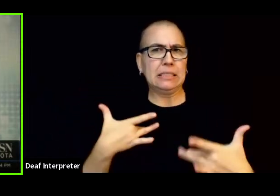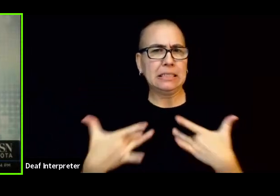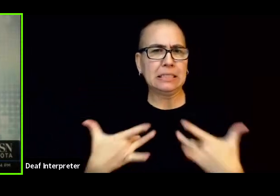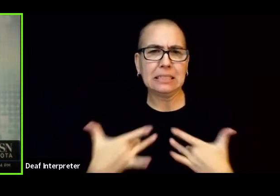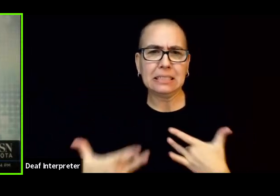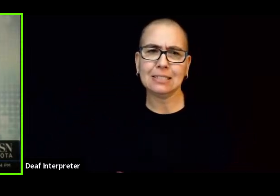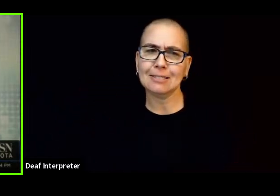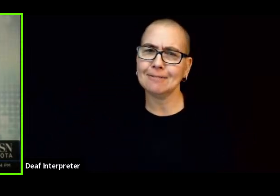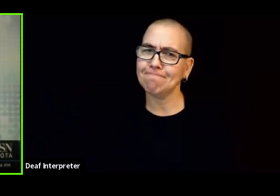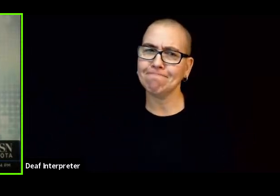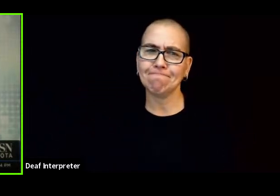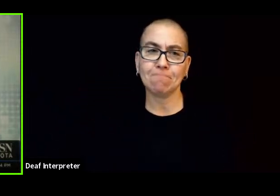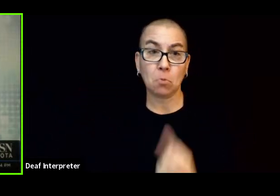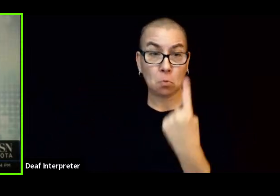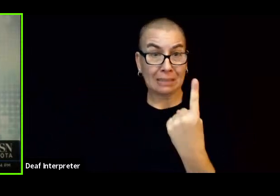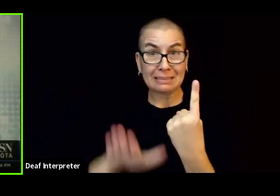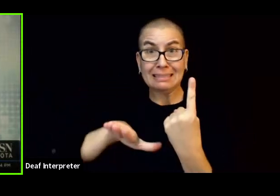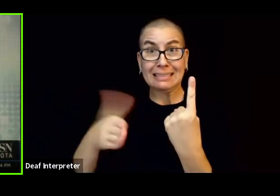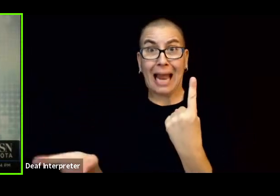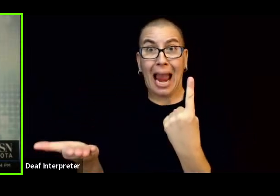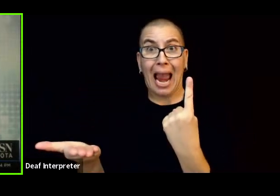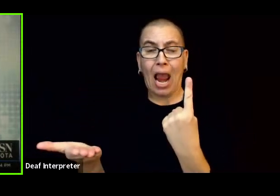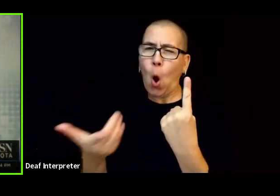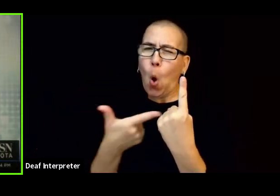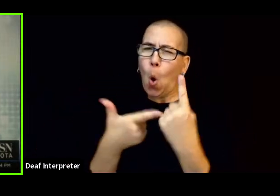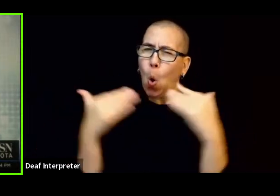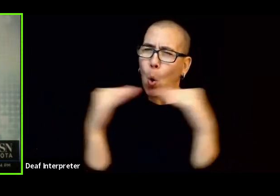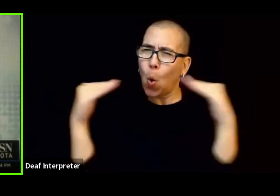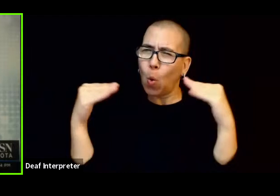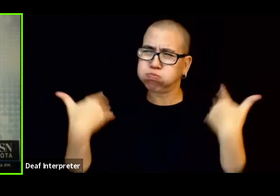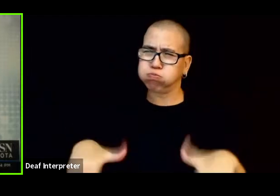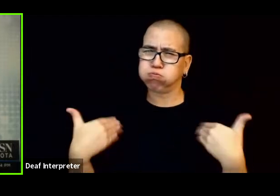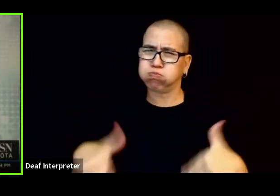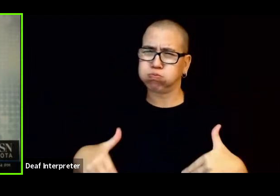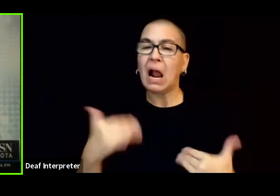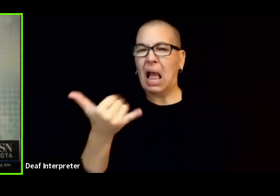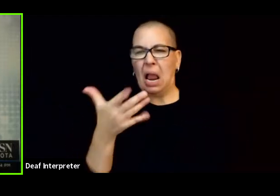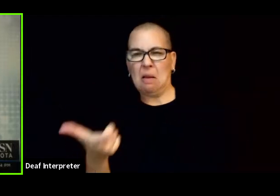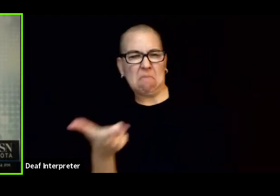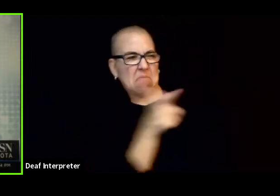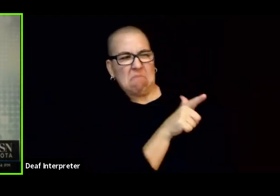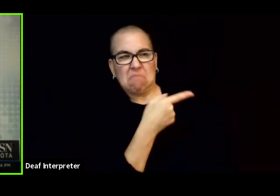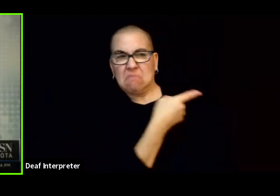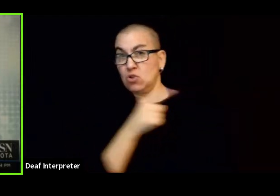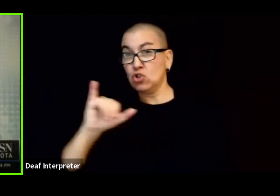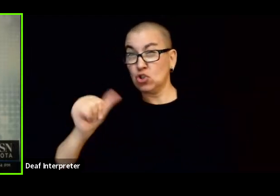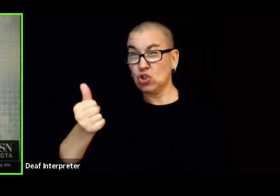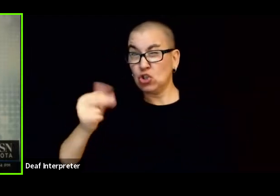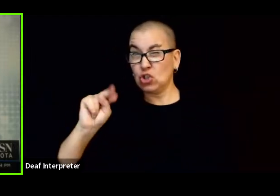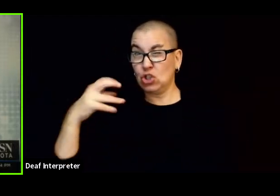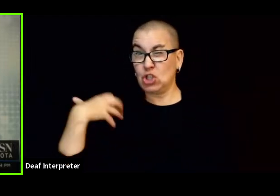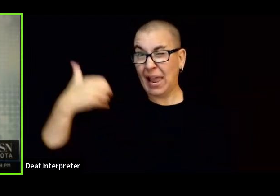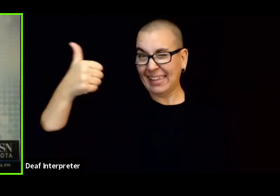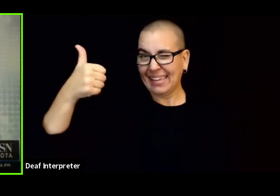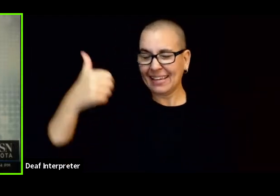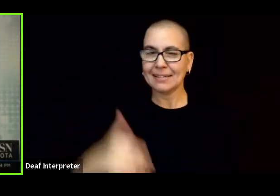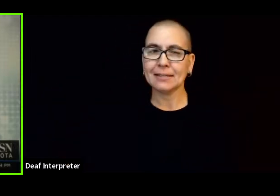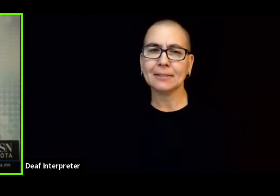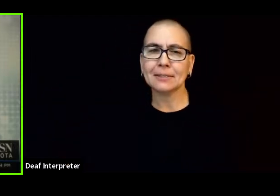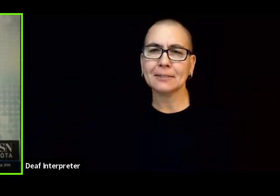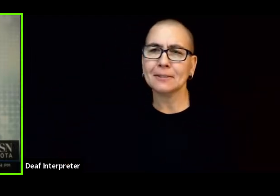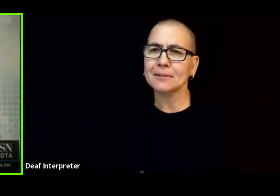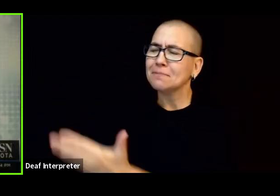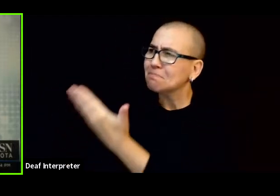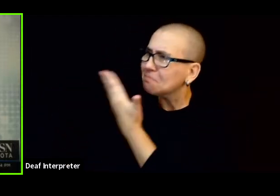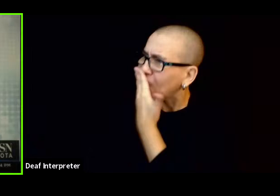Commissioner, I'm going to hand this back to you now. Thanks for that update, Michelle. We're just incredibly grateful at the State Department